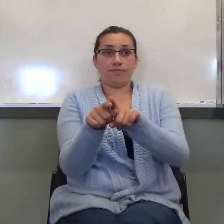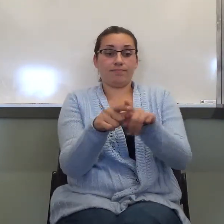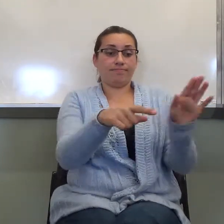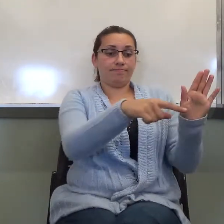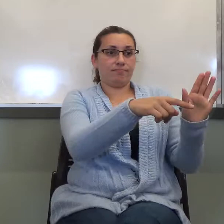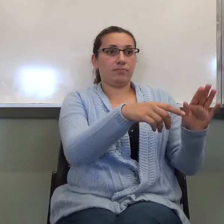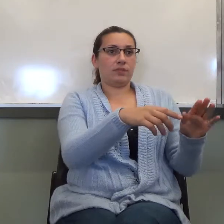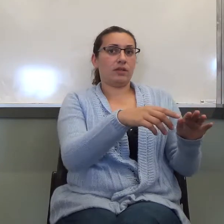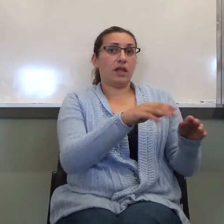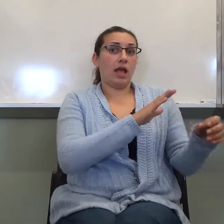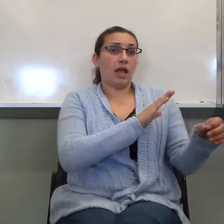is?